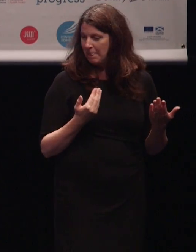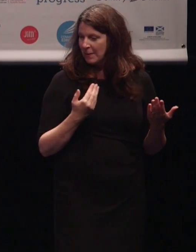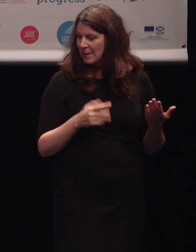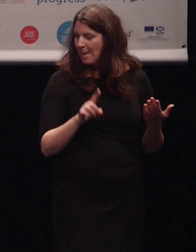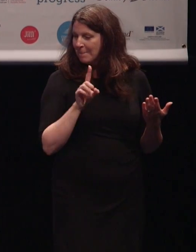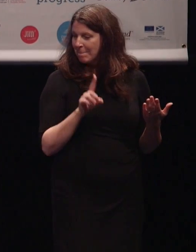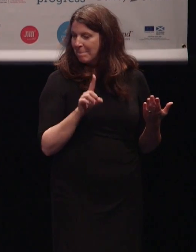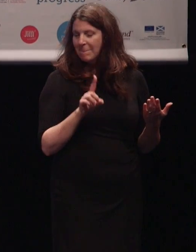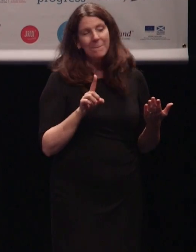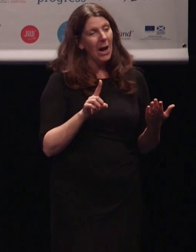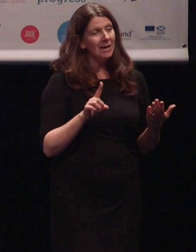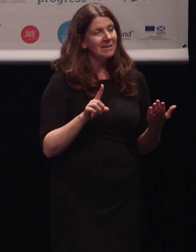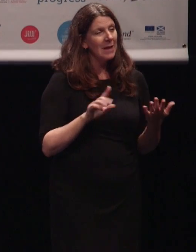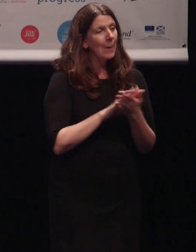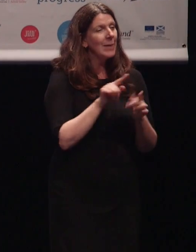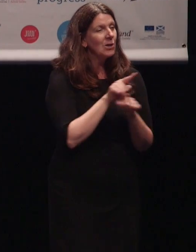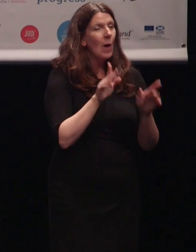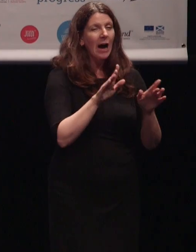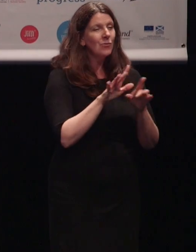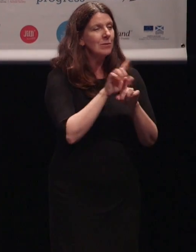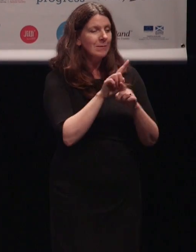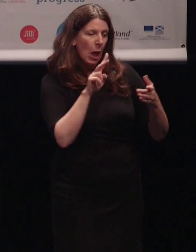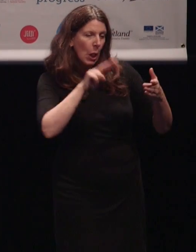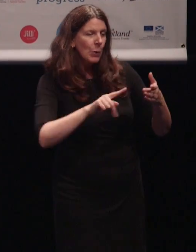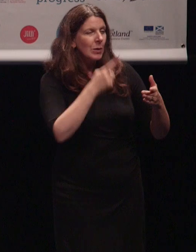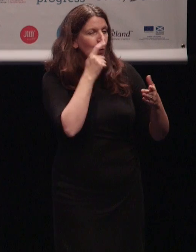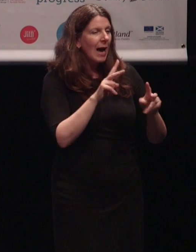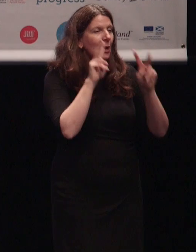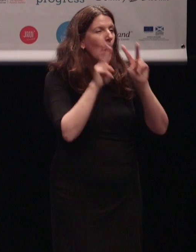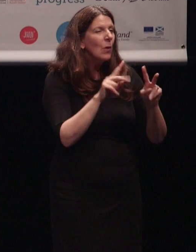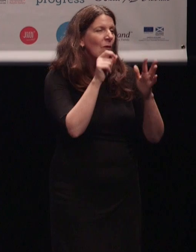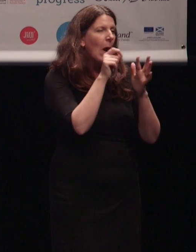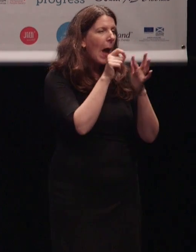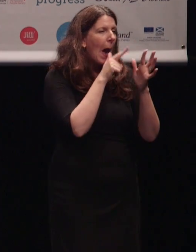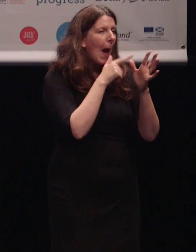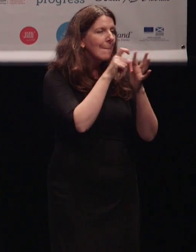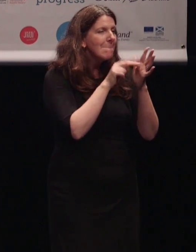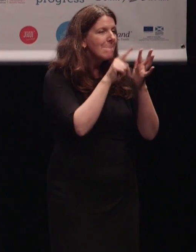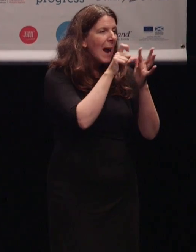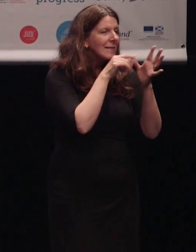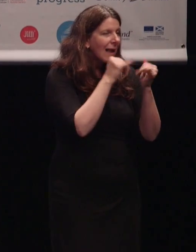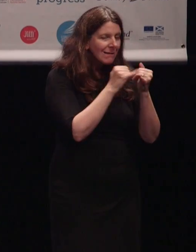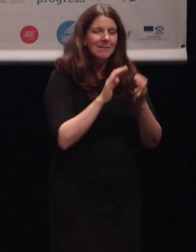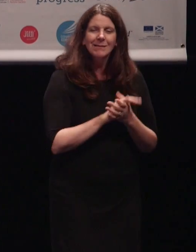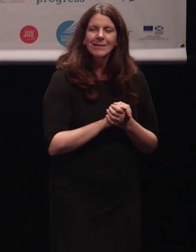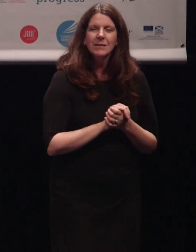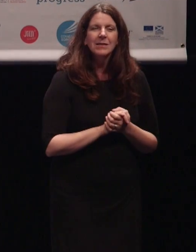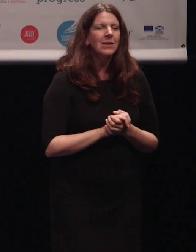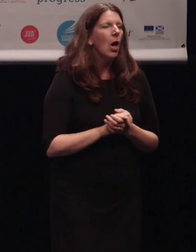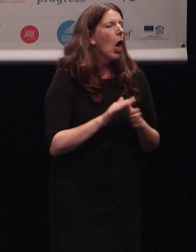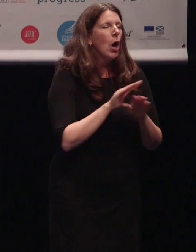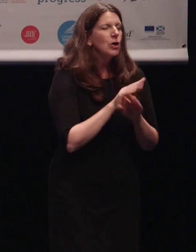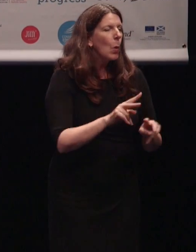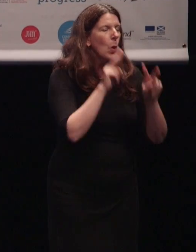Google, right? So you can look for PANDAS. And you don't want to look at the Asian